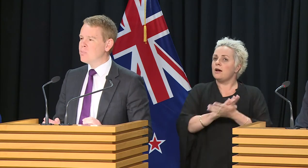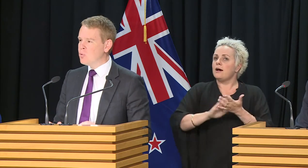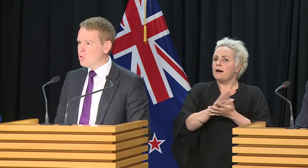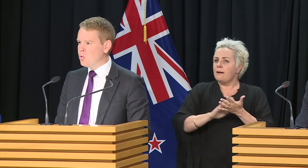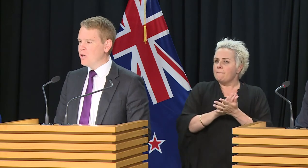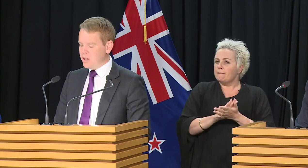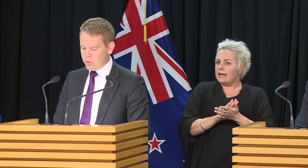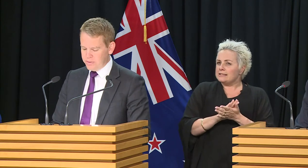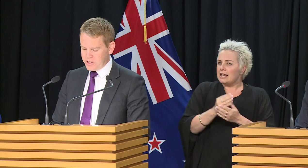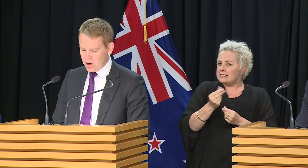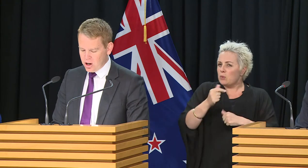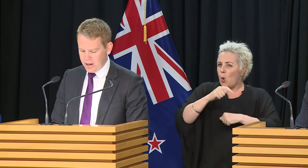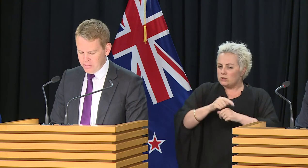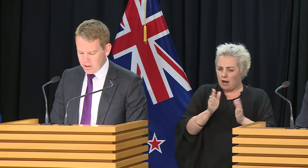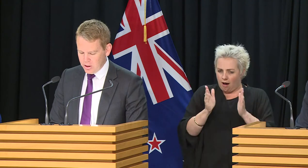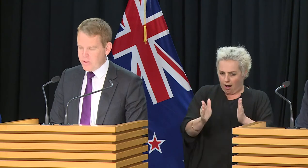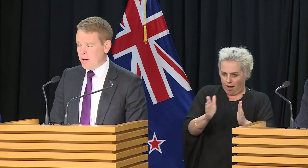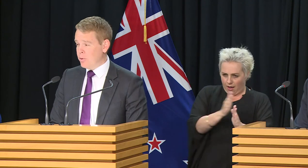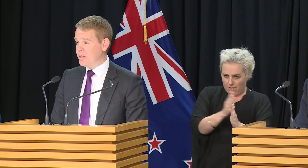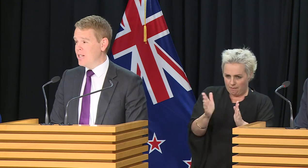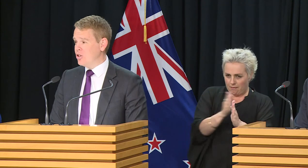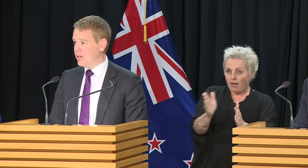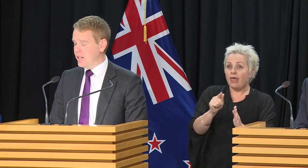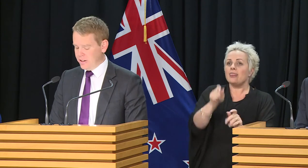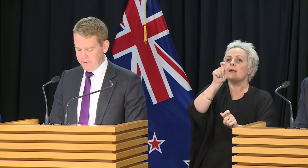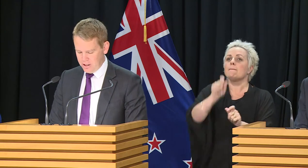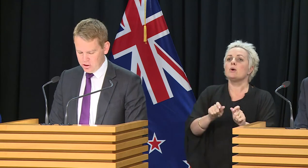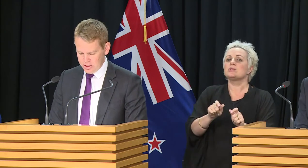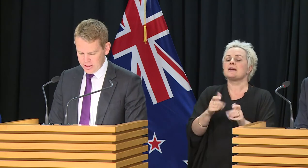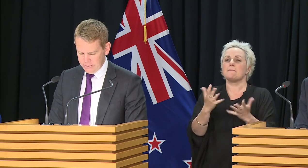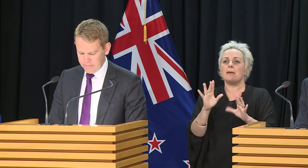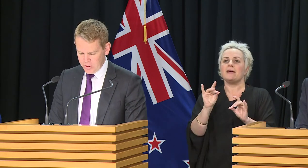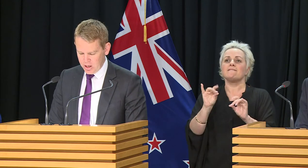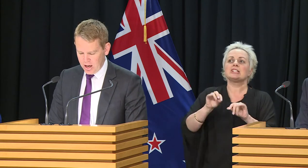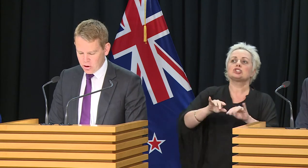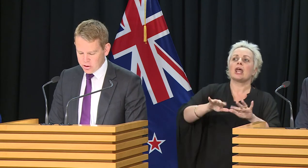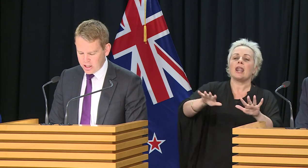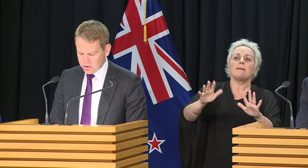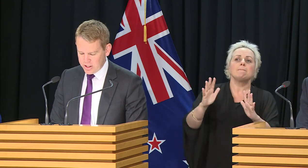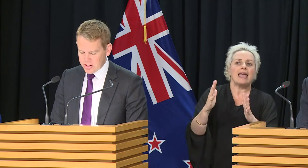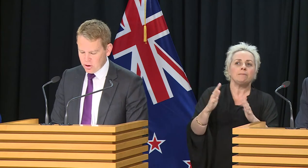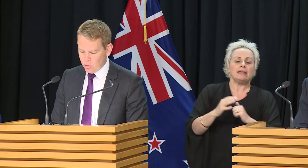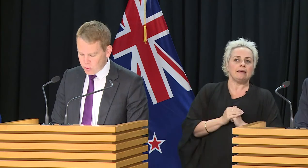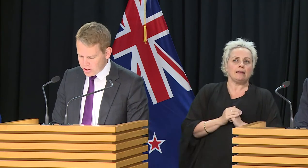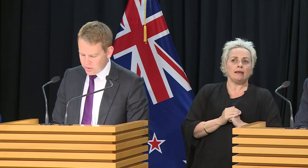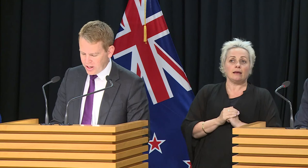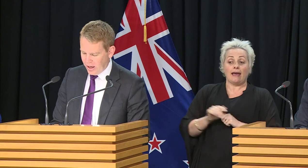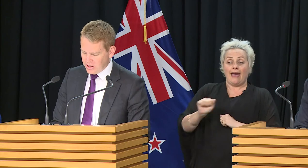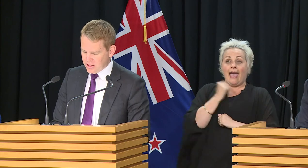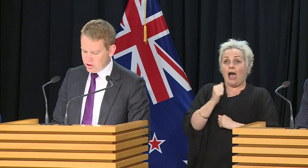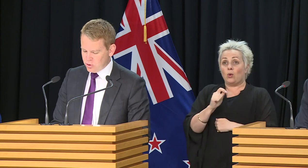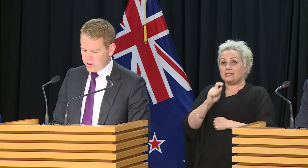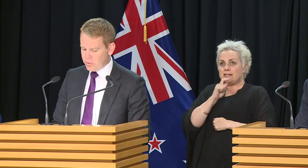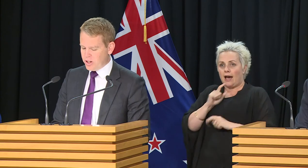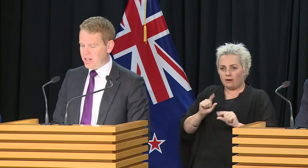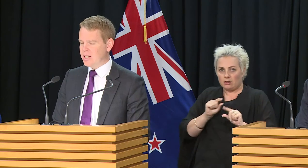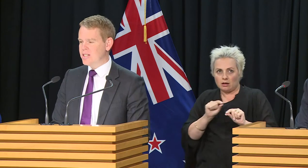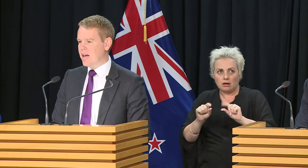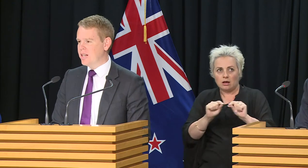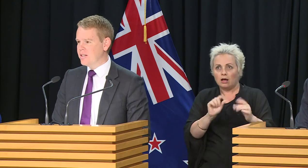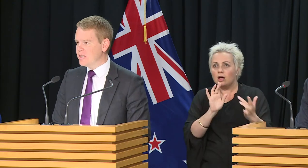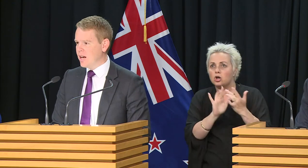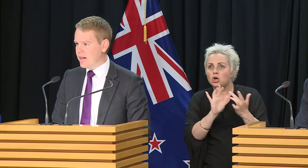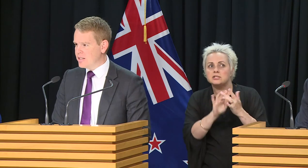very small window of time when they were potentially infectious. Our contact tracers are already on the case, ensuring that we